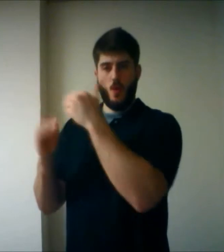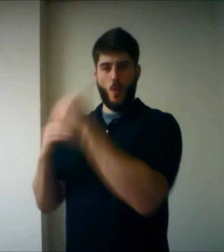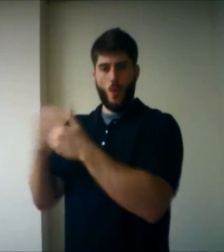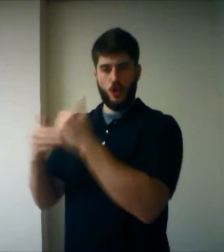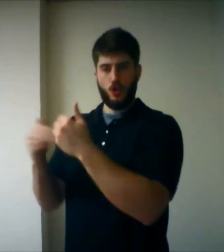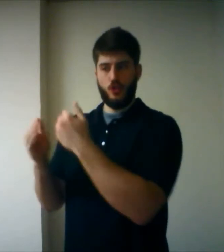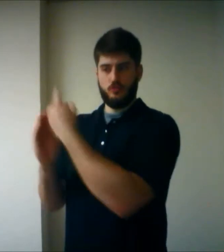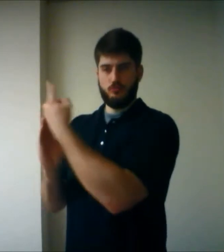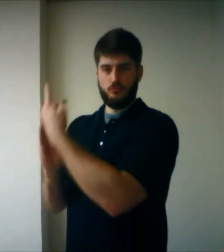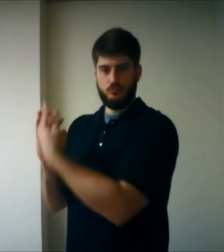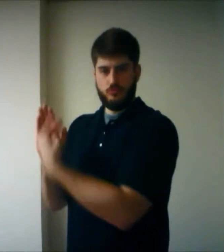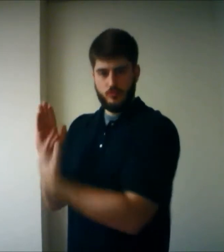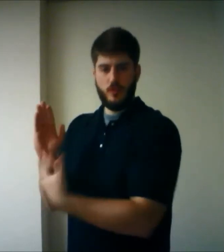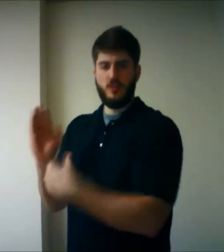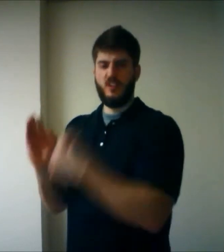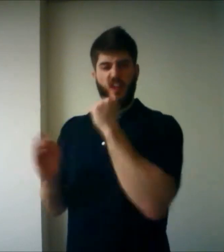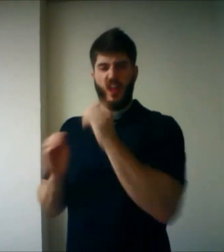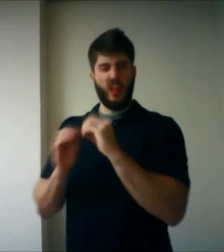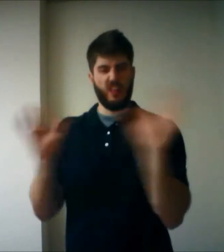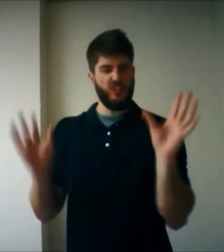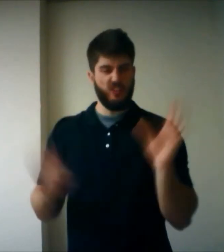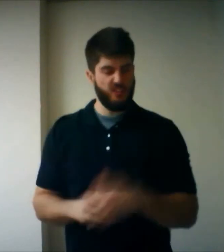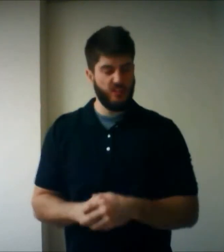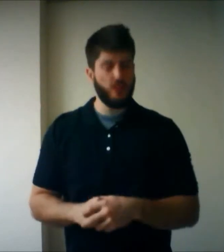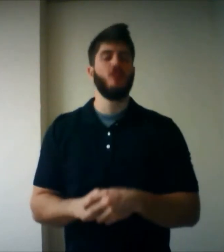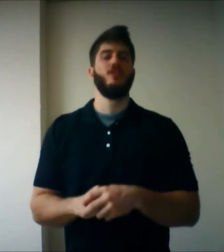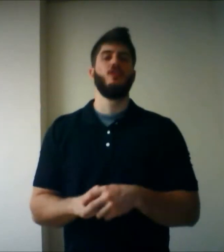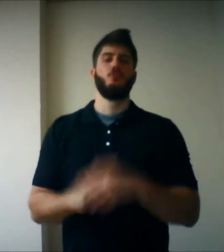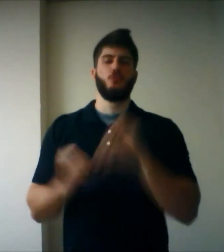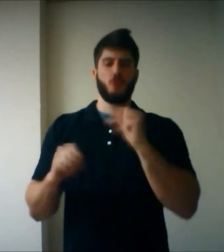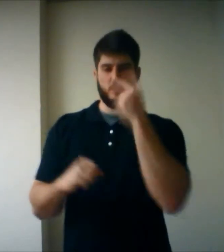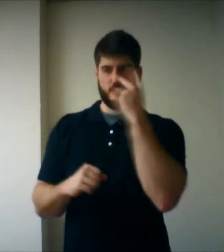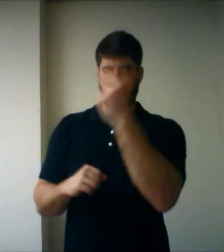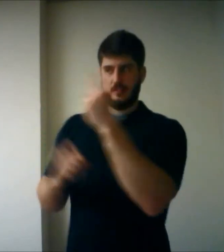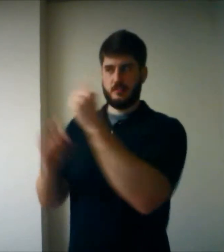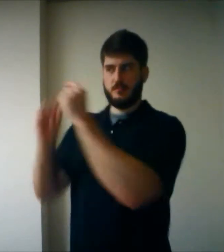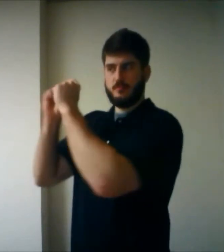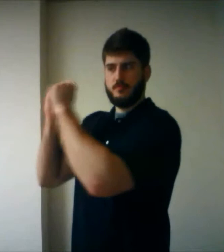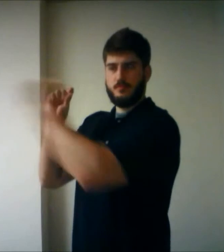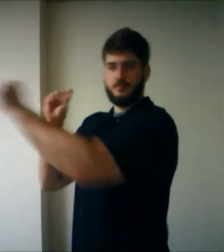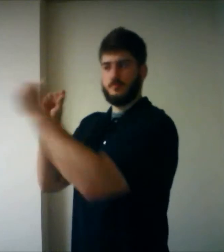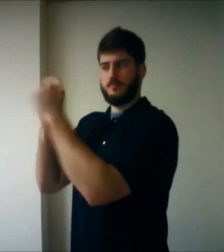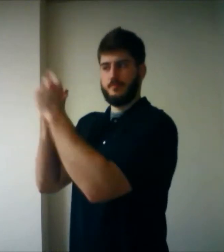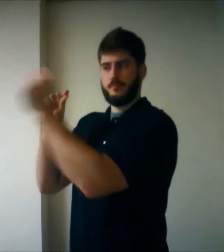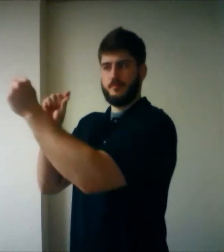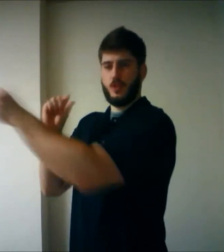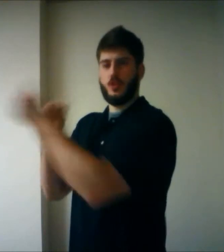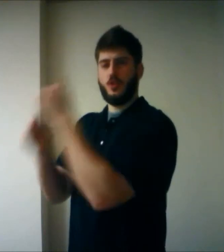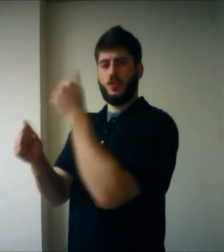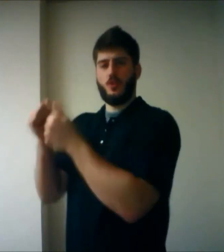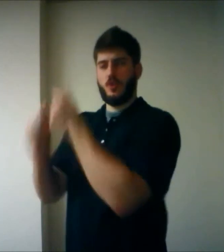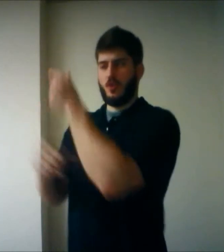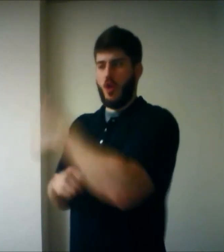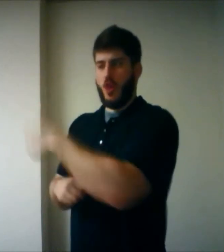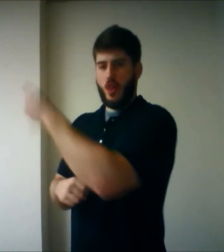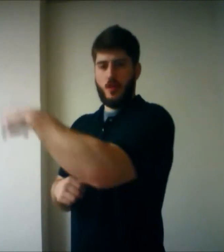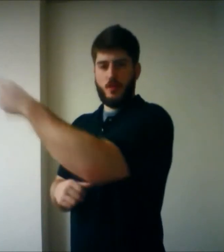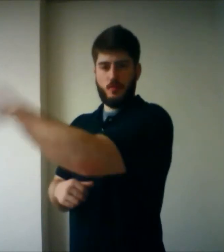is actually not very clear, but you can see from the headers which column the view is sorted on. And in fact, this